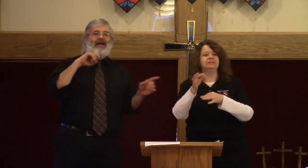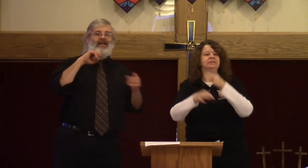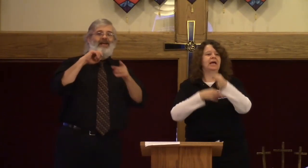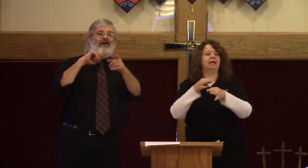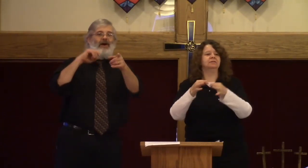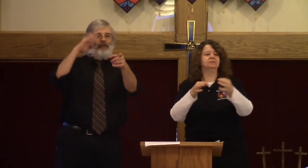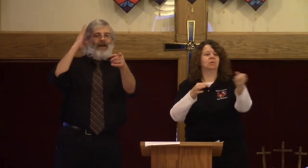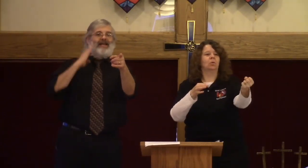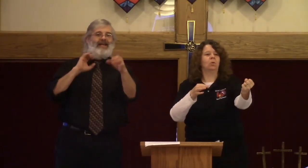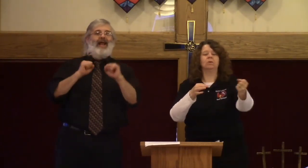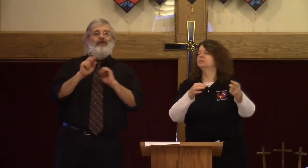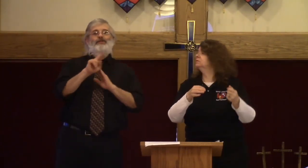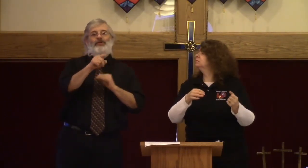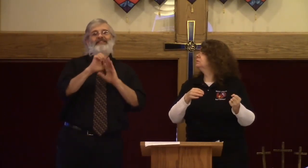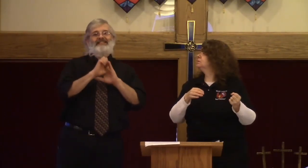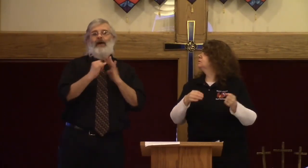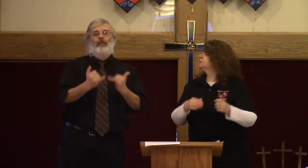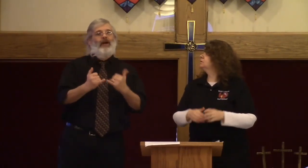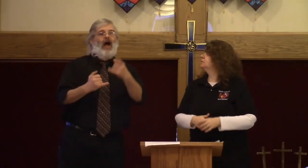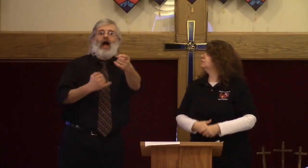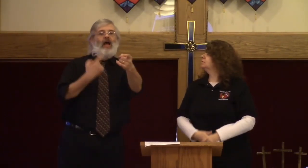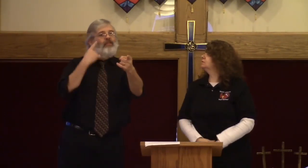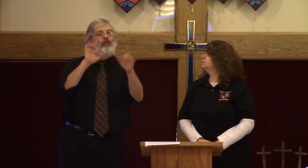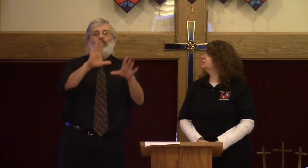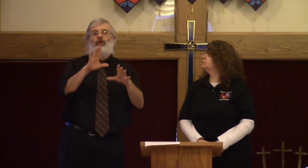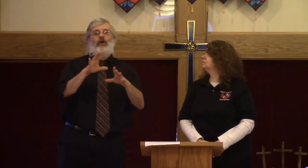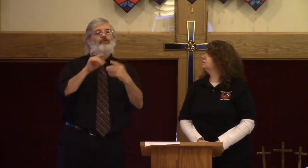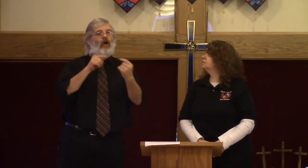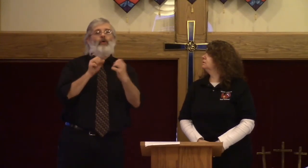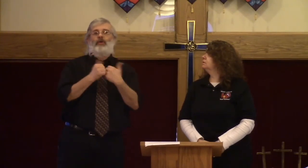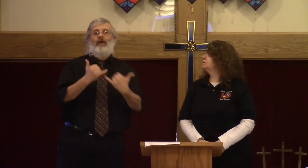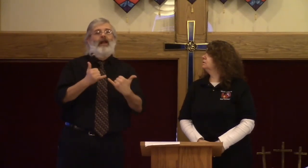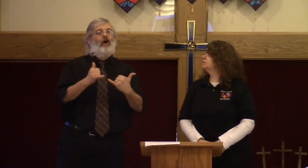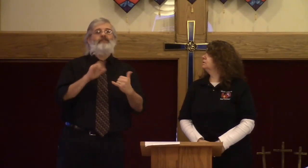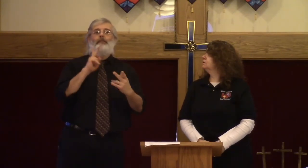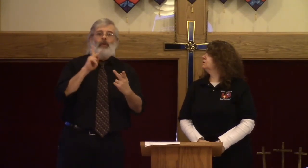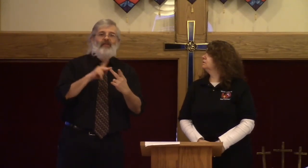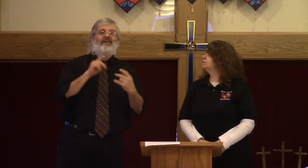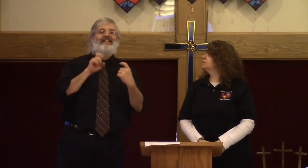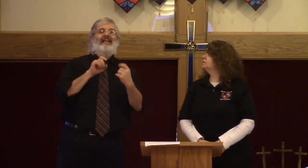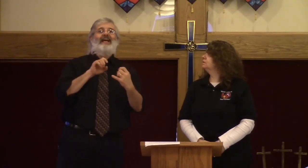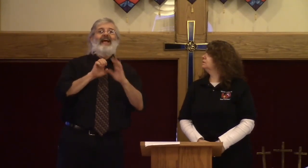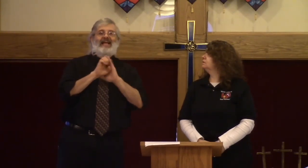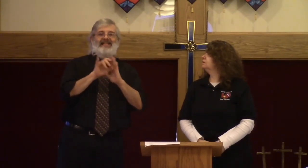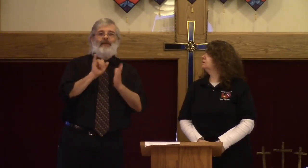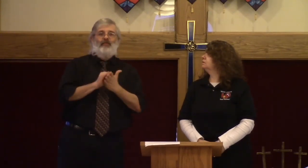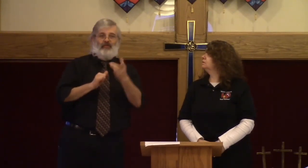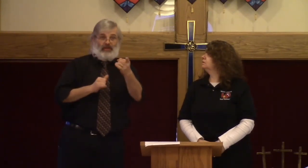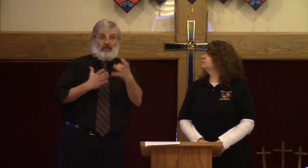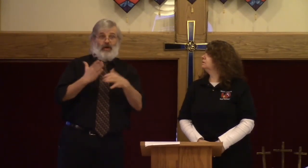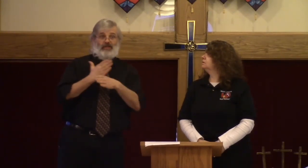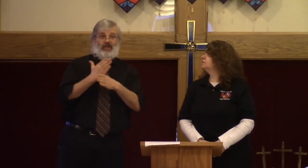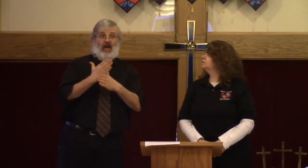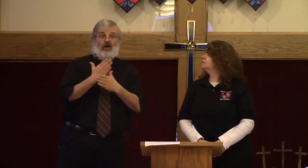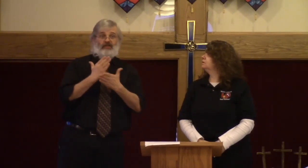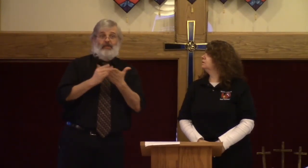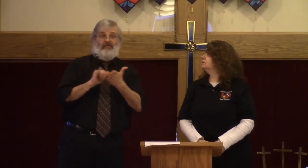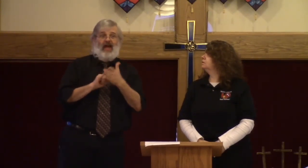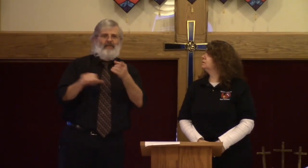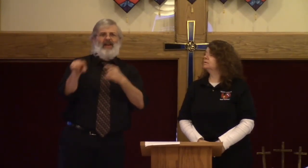Becky, can I use you as an example right now? I think what you're struggling with right now is a perfect example for this. You want to share some of that? I mean,